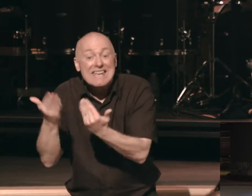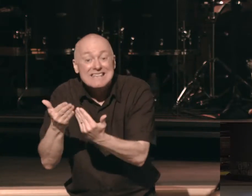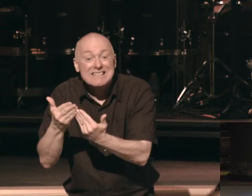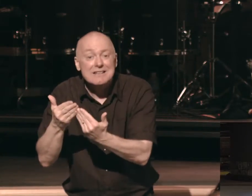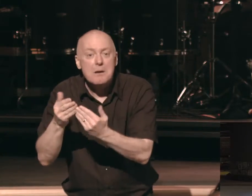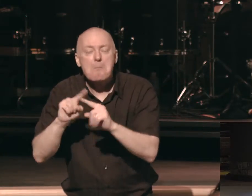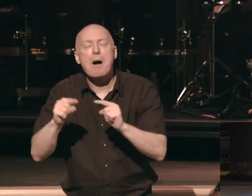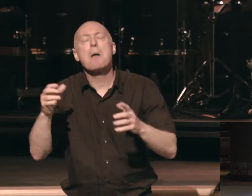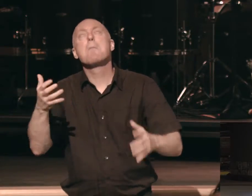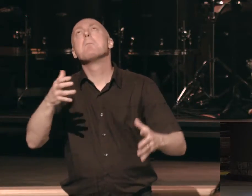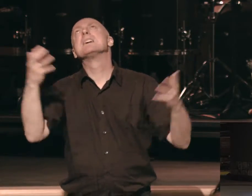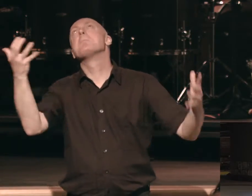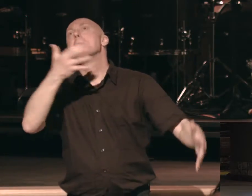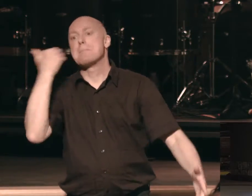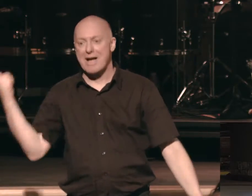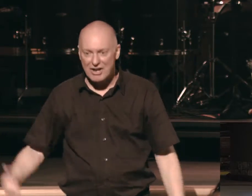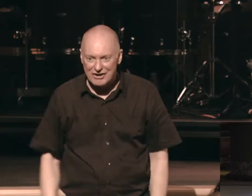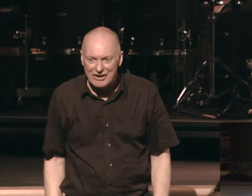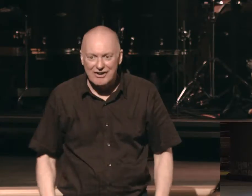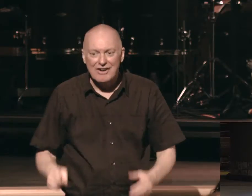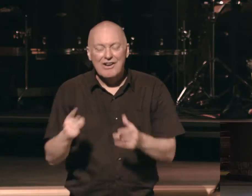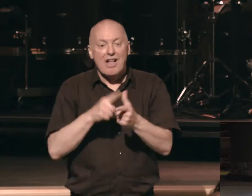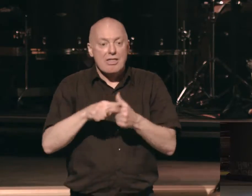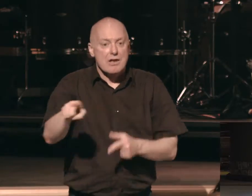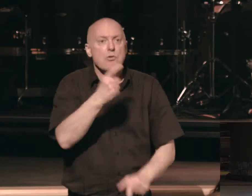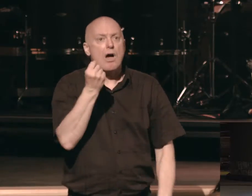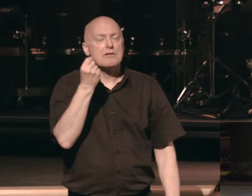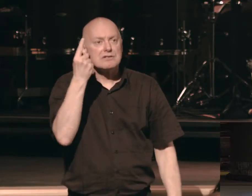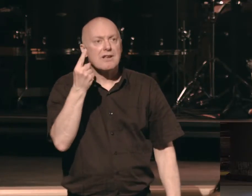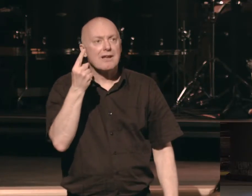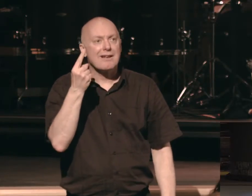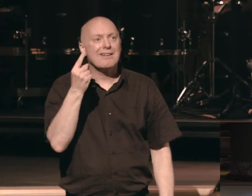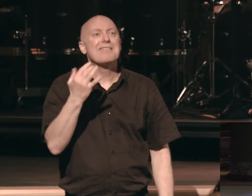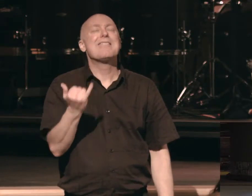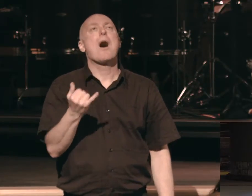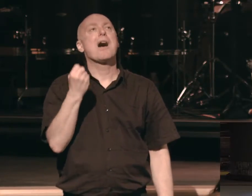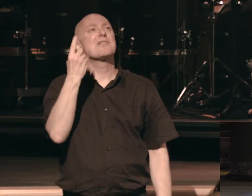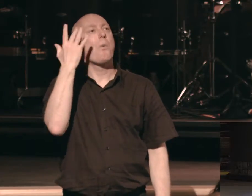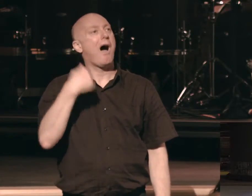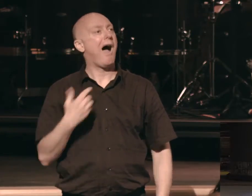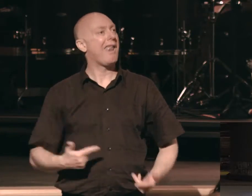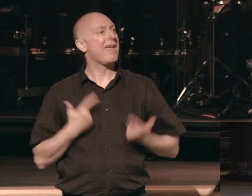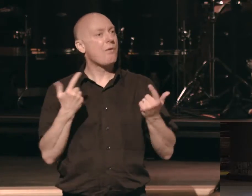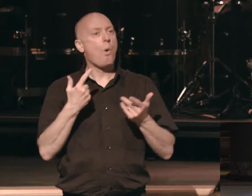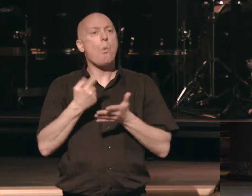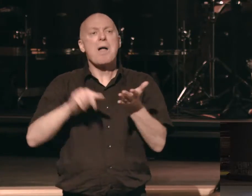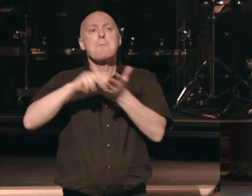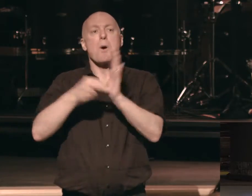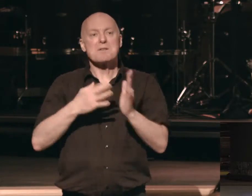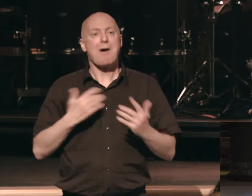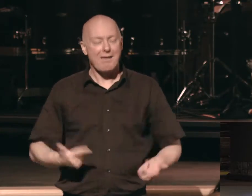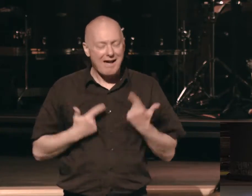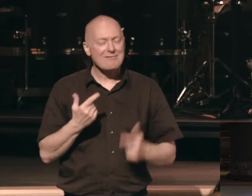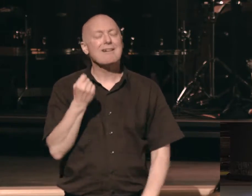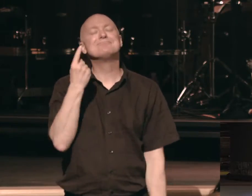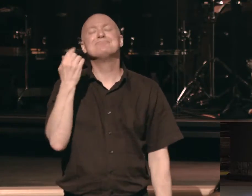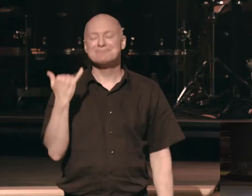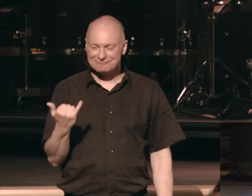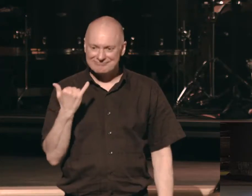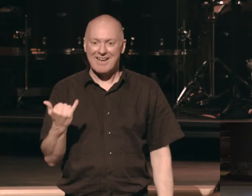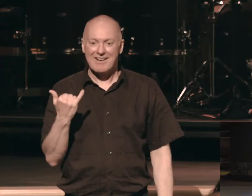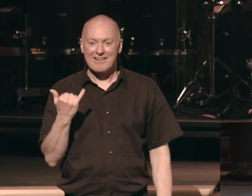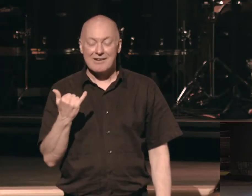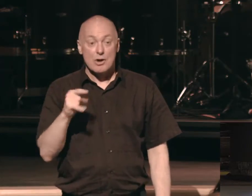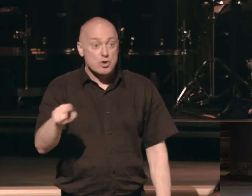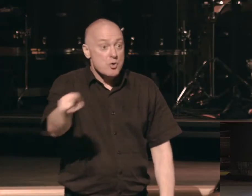life will not be easier, but it will be so much better. And you will begin to understand why you live, why the purpose of your life and